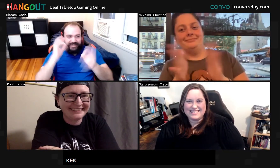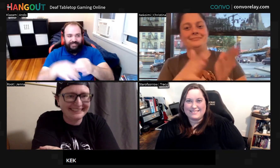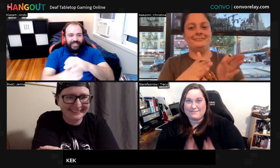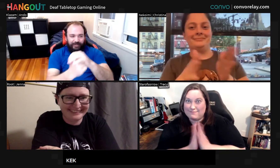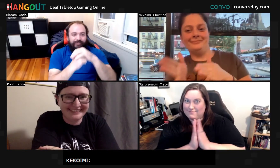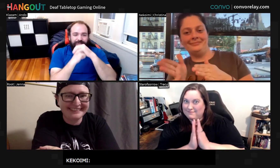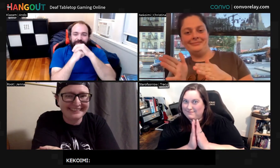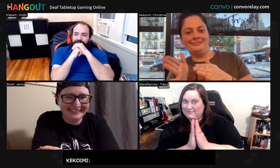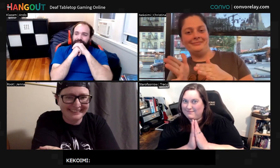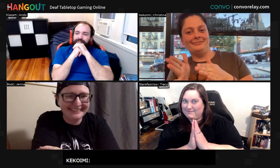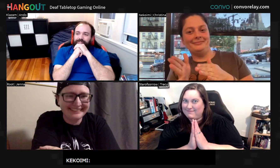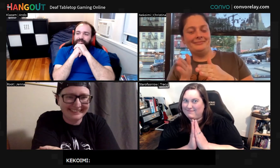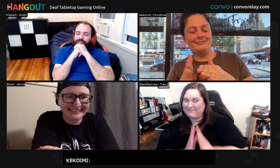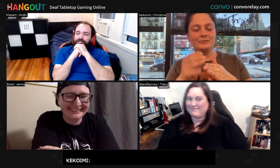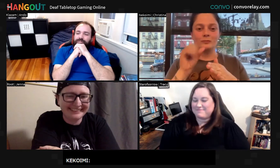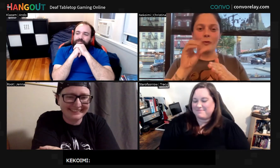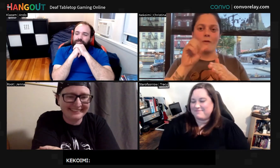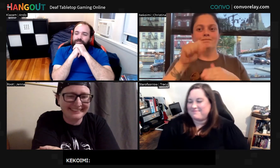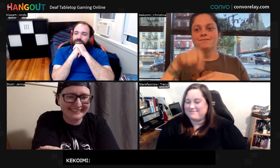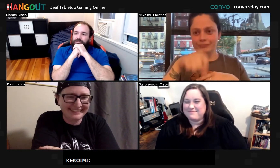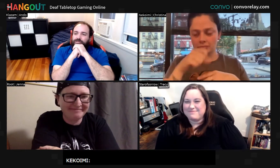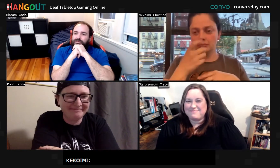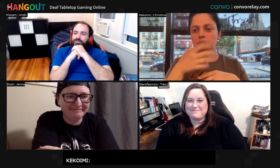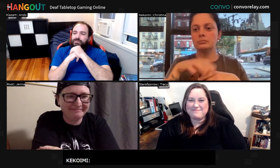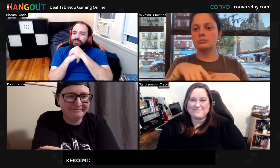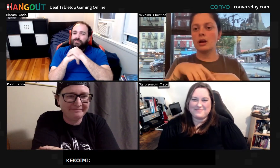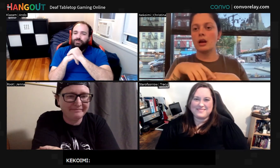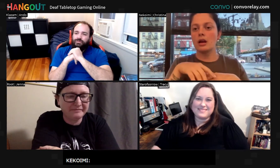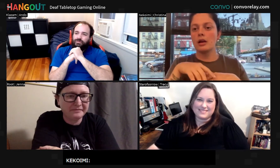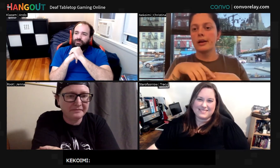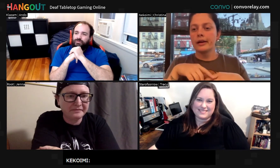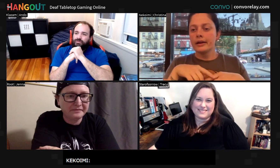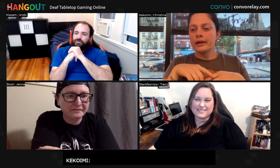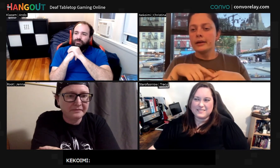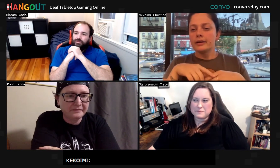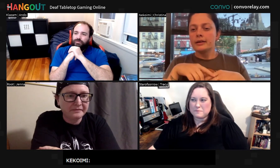people, more games to run. Very exciting. So,